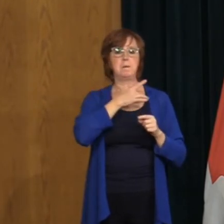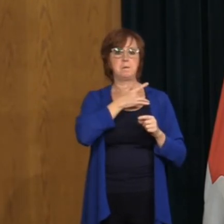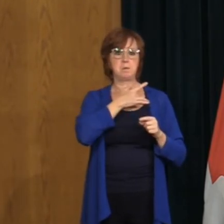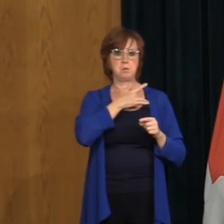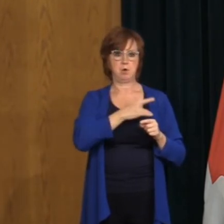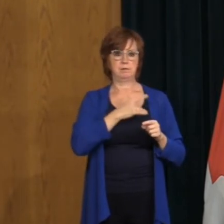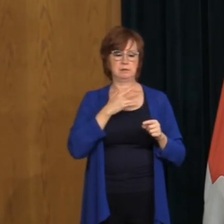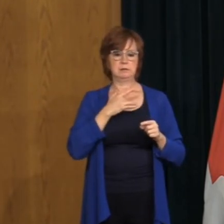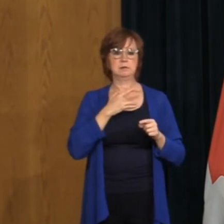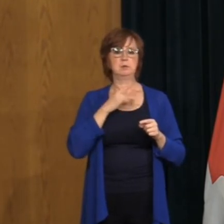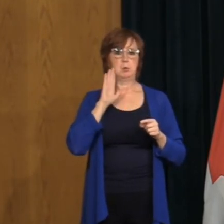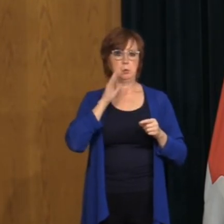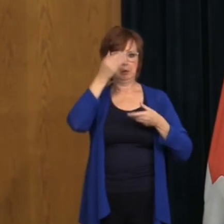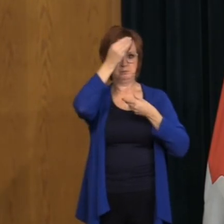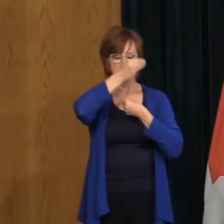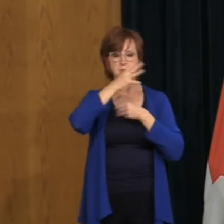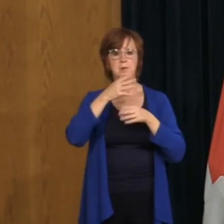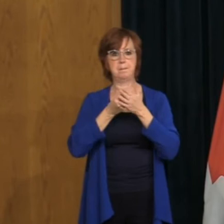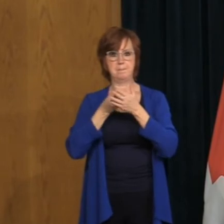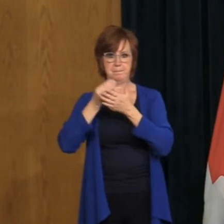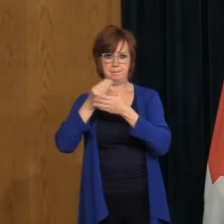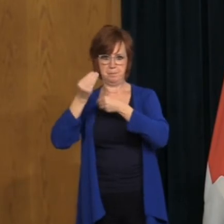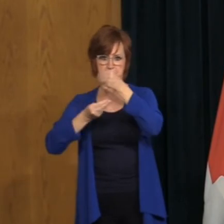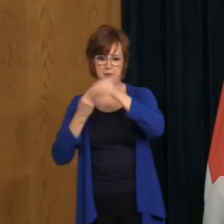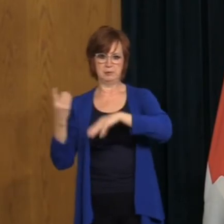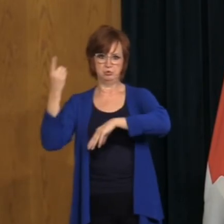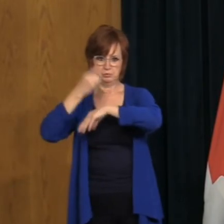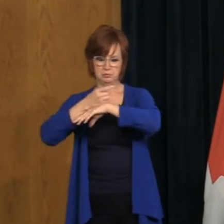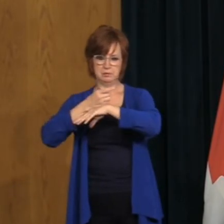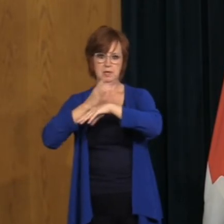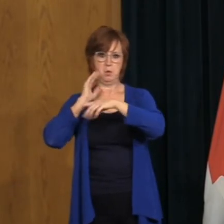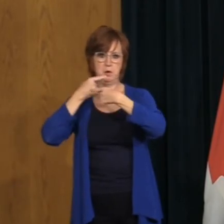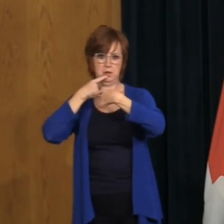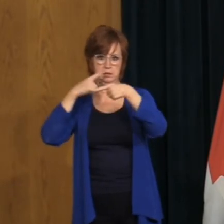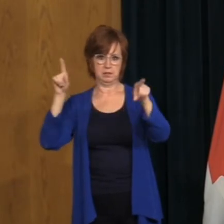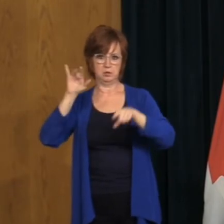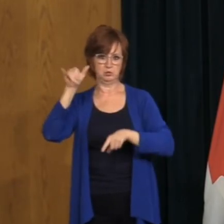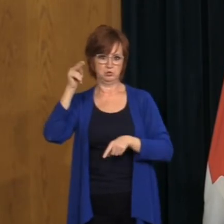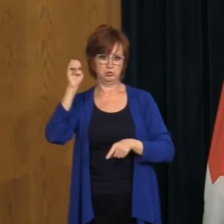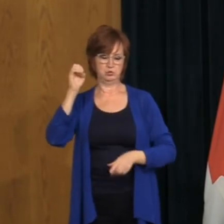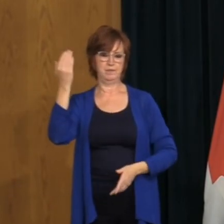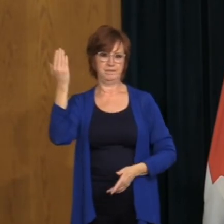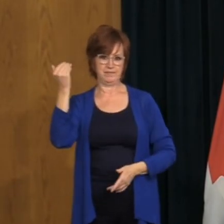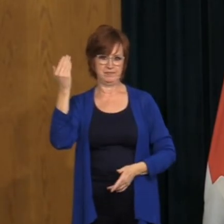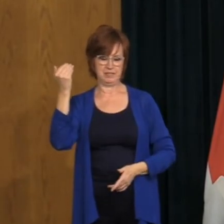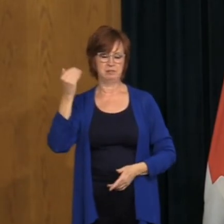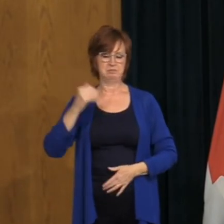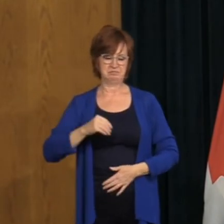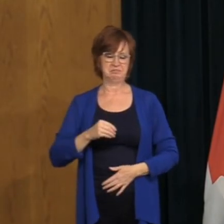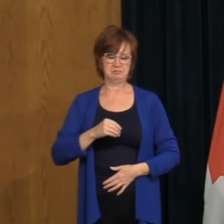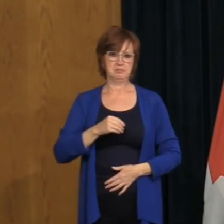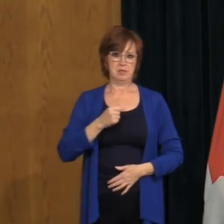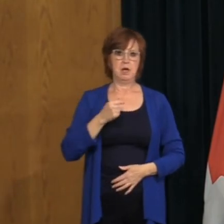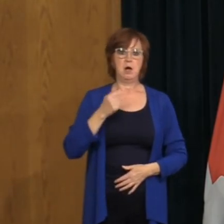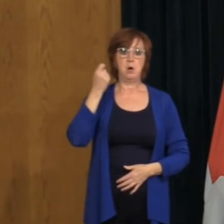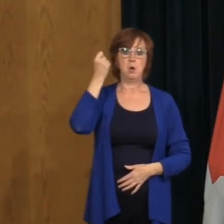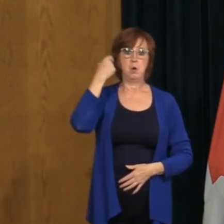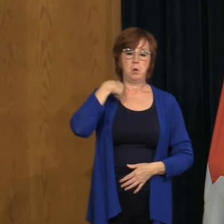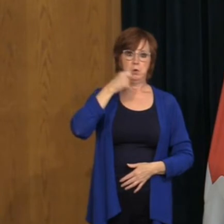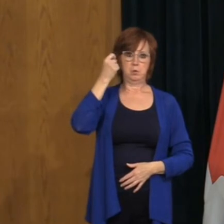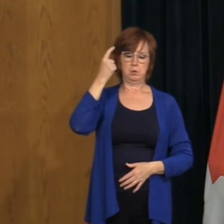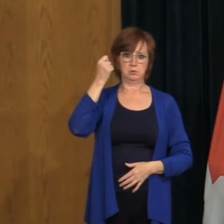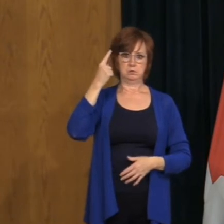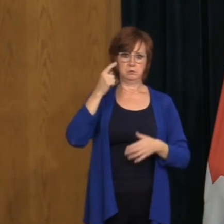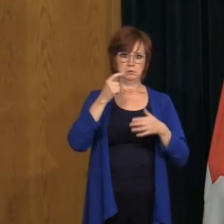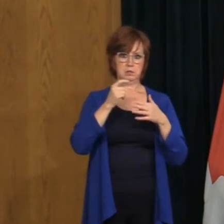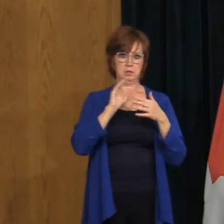budget day as we enter back into the legislature on what we view the provincial finances will look like over